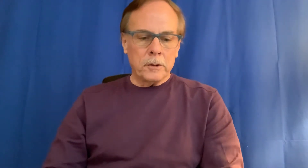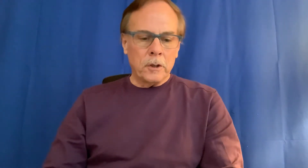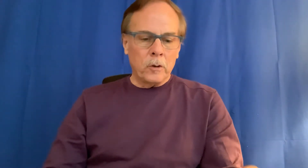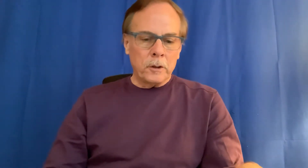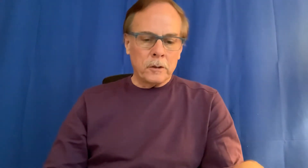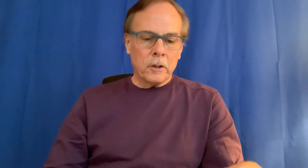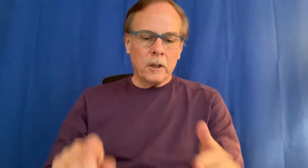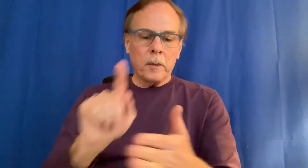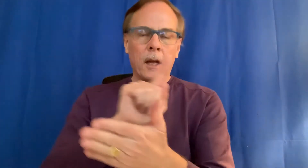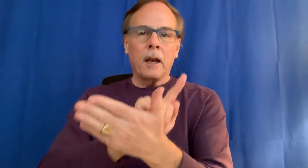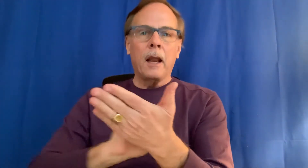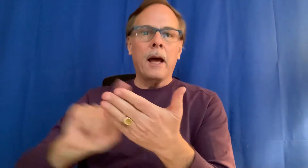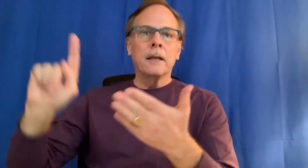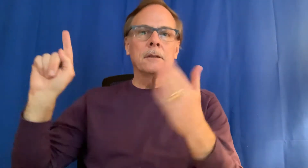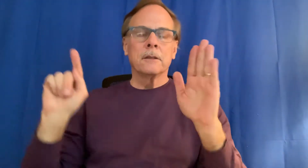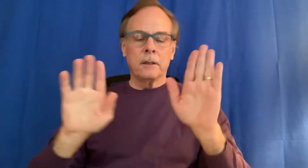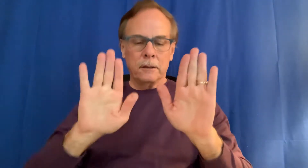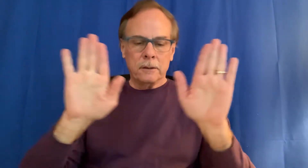So he's talking about last